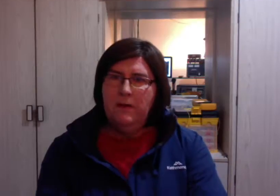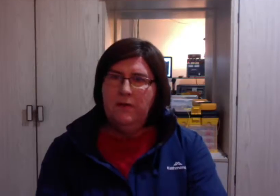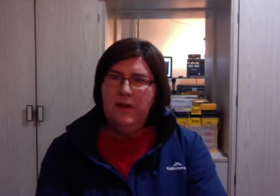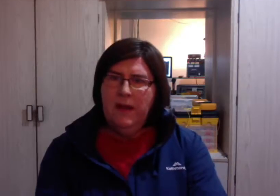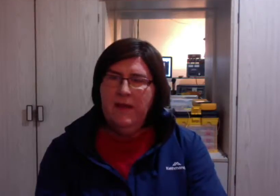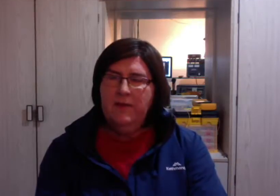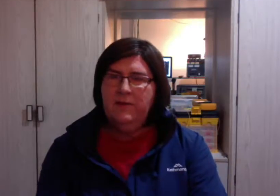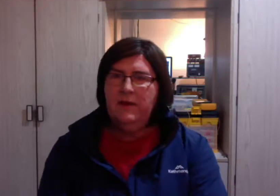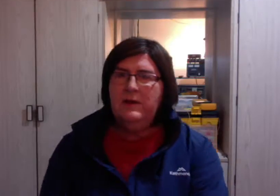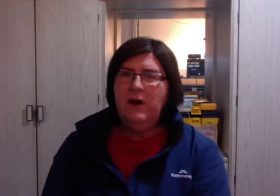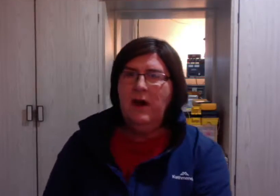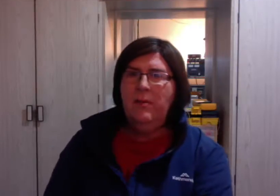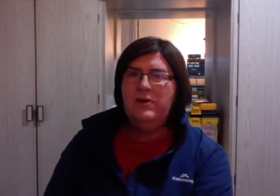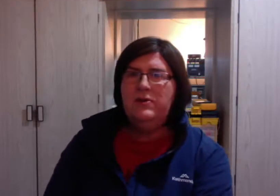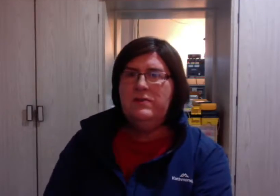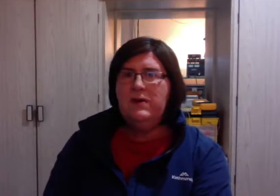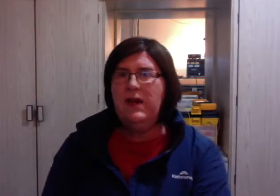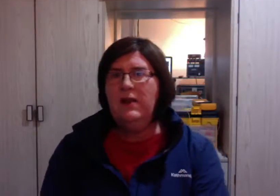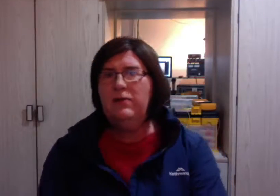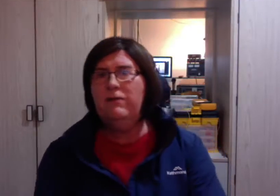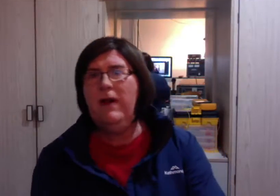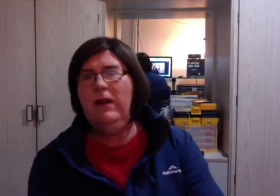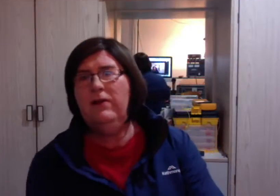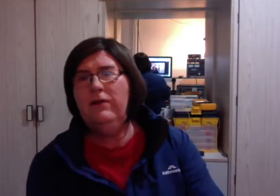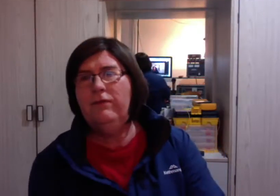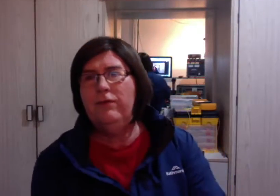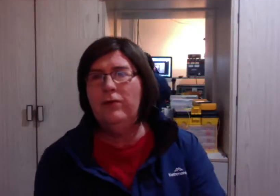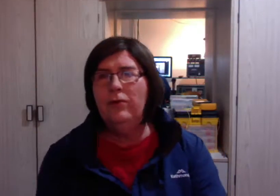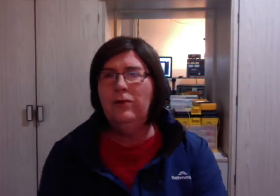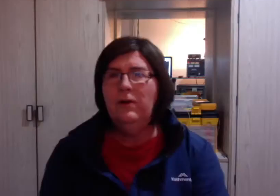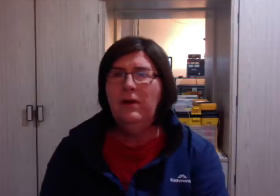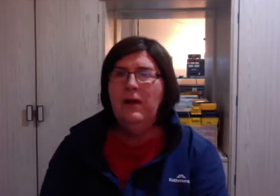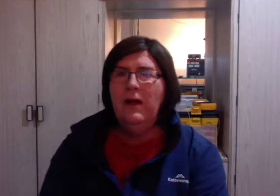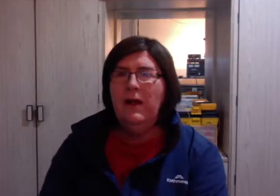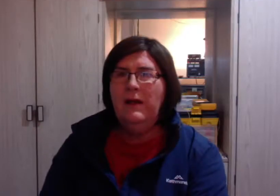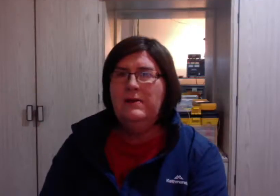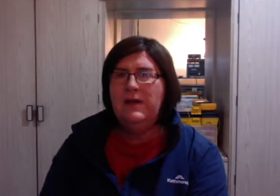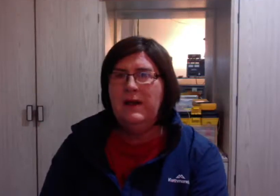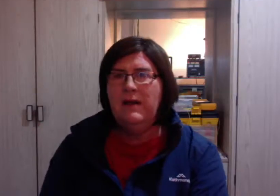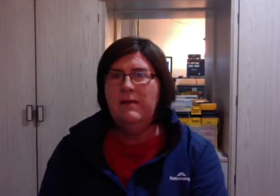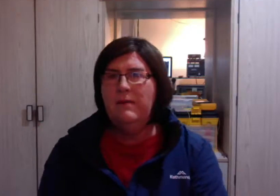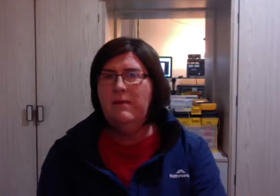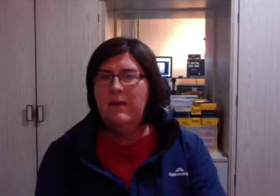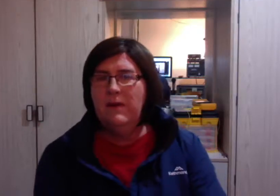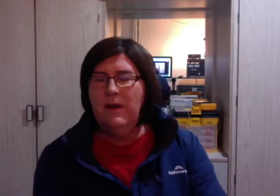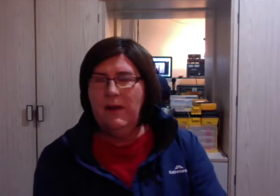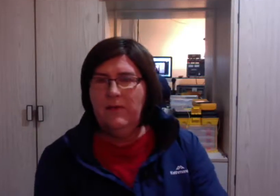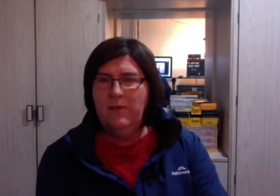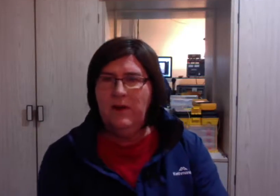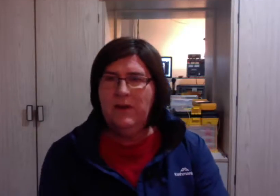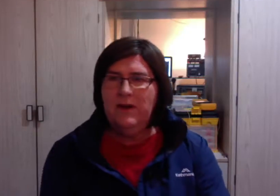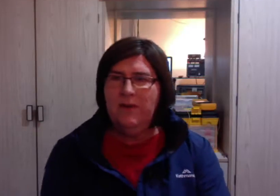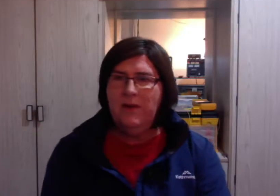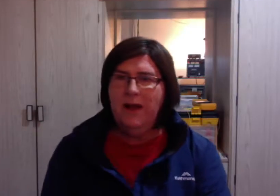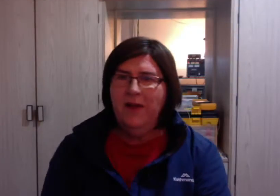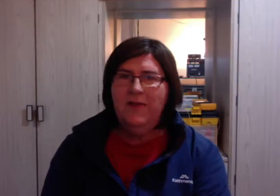So yeah, that's tire pressures, mechanical failures, fuel, and just wondering if anyone else has